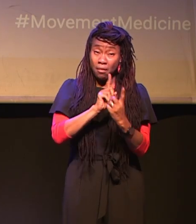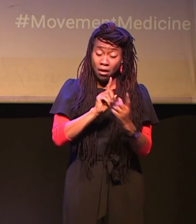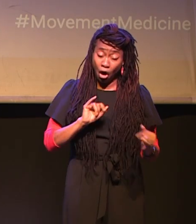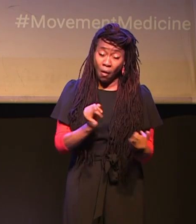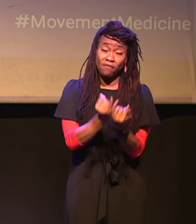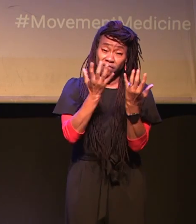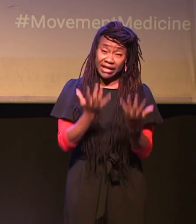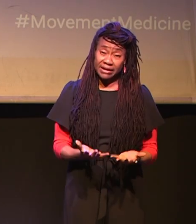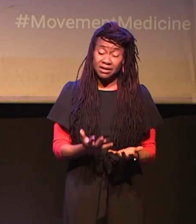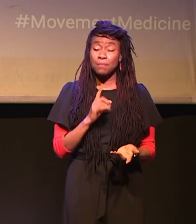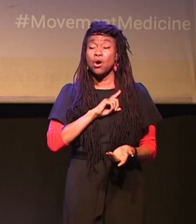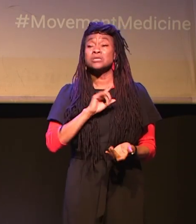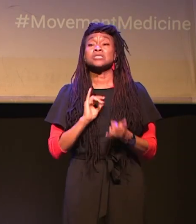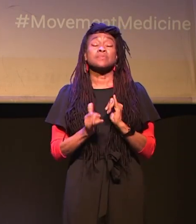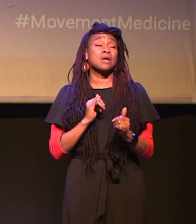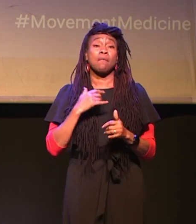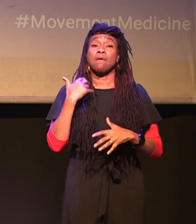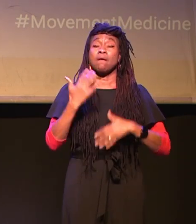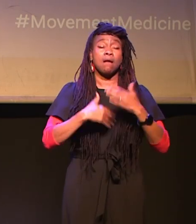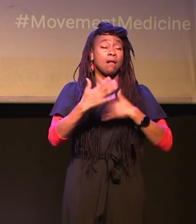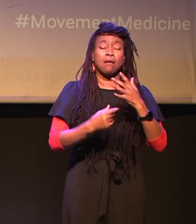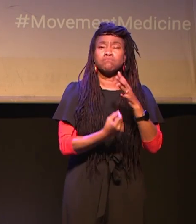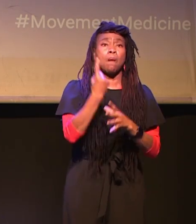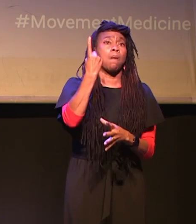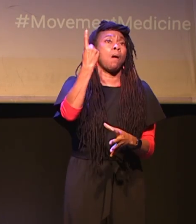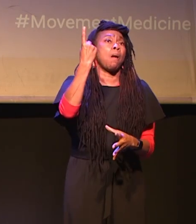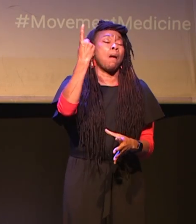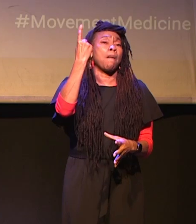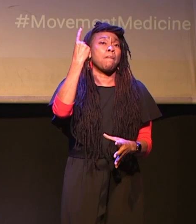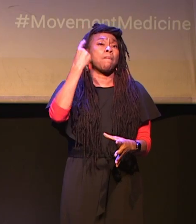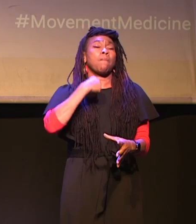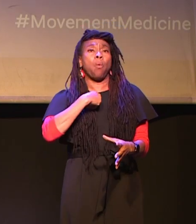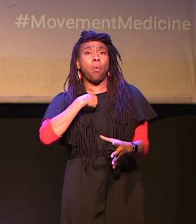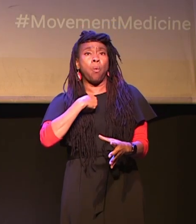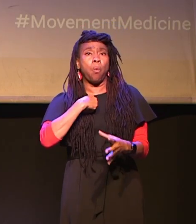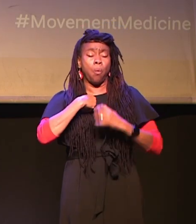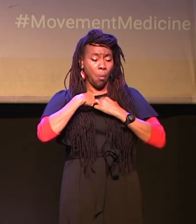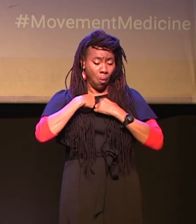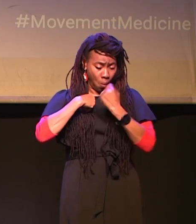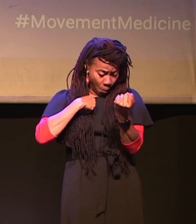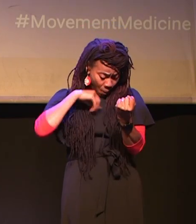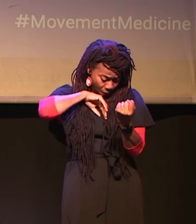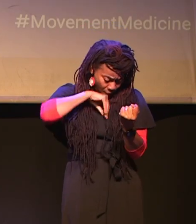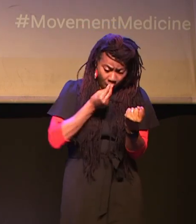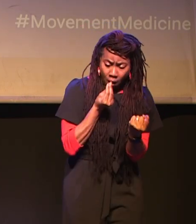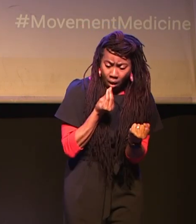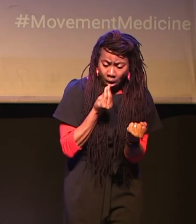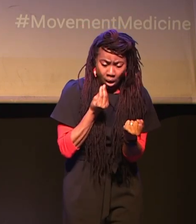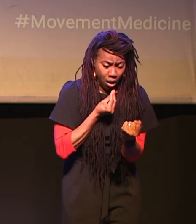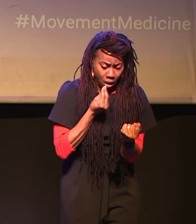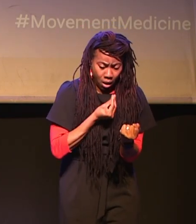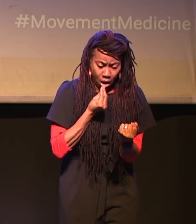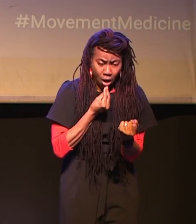Because sometimes it's like we're in the middle of it and everything is present for us and we're like, okay, what are the tools? And you have